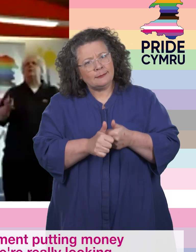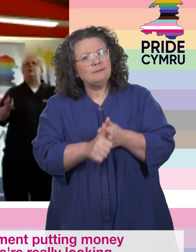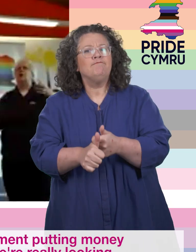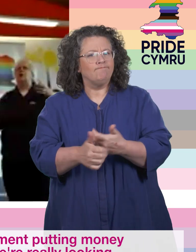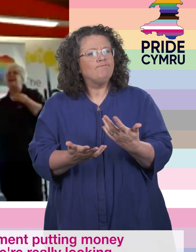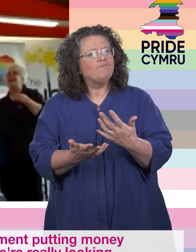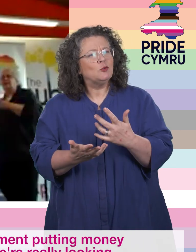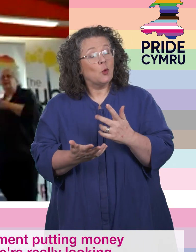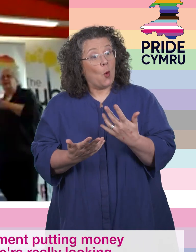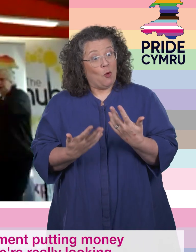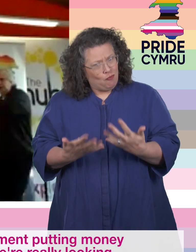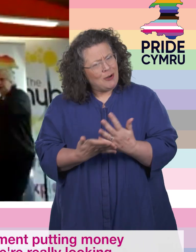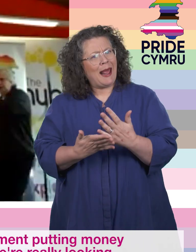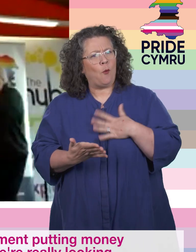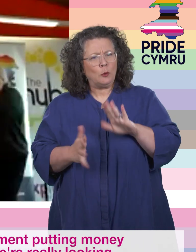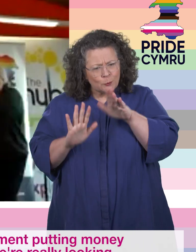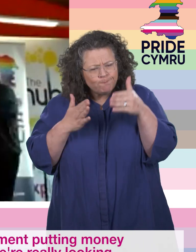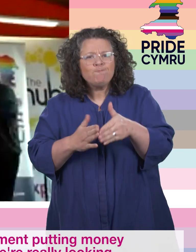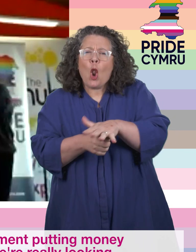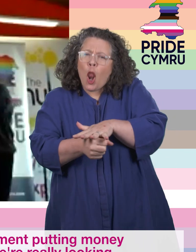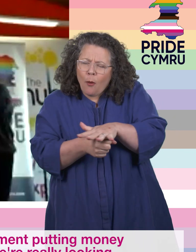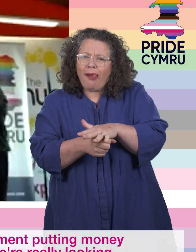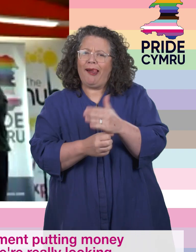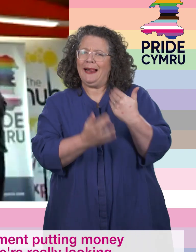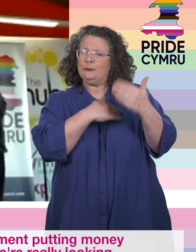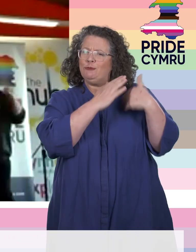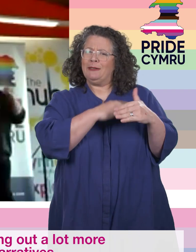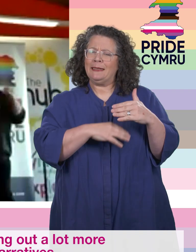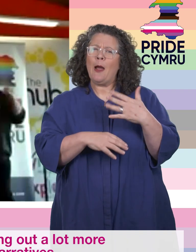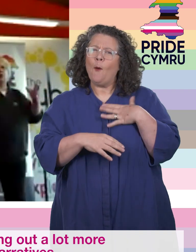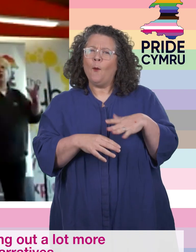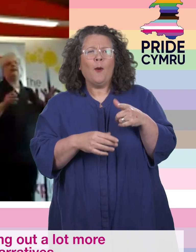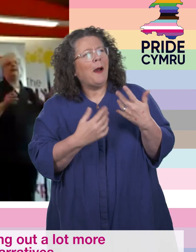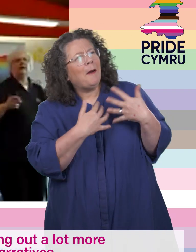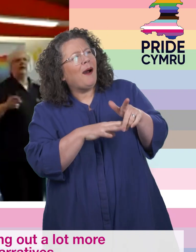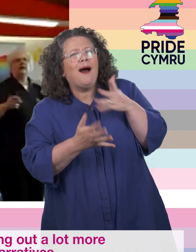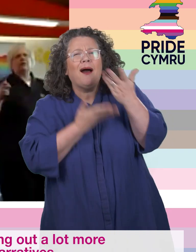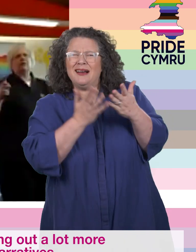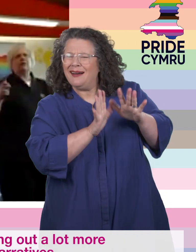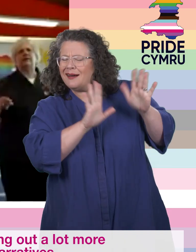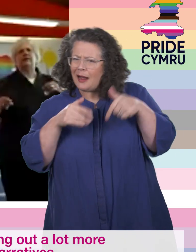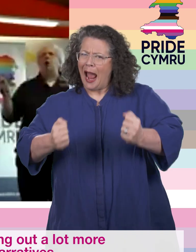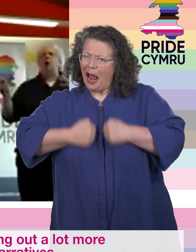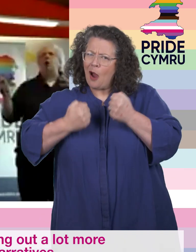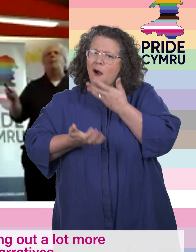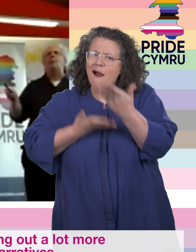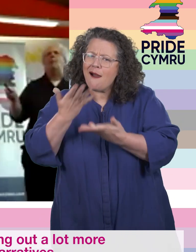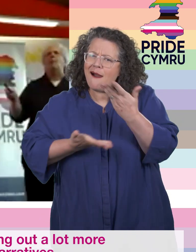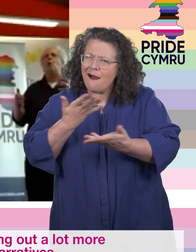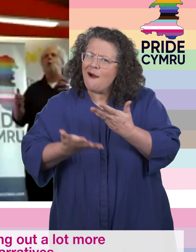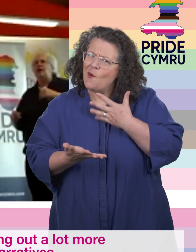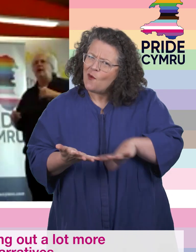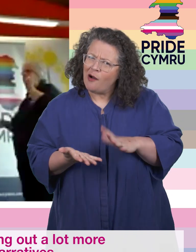Welsh government put a lot of money into things, but you know, we're really looking at local history and trying to bring out a